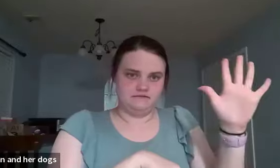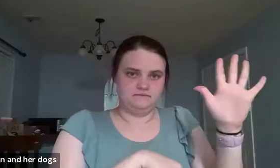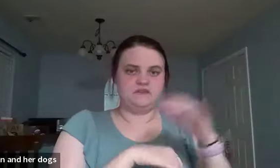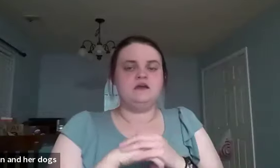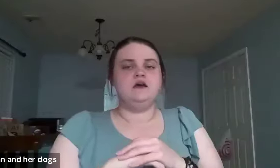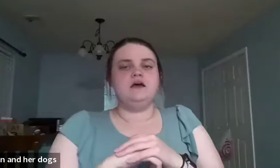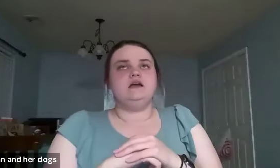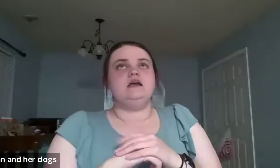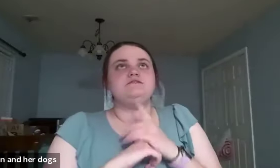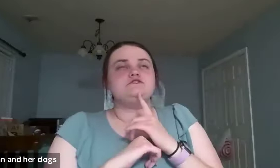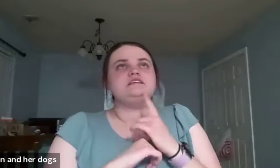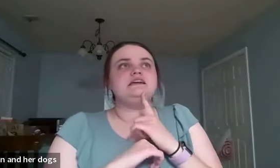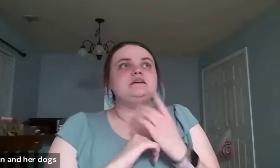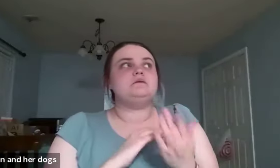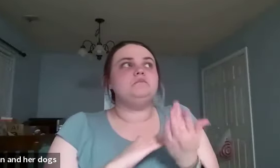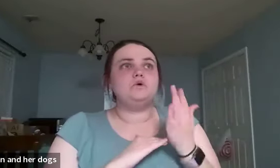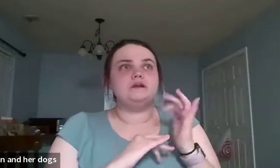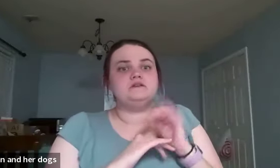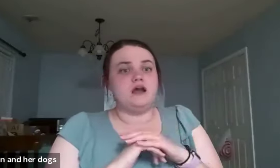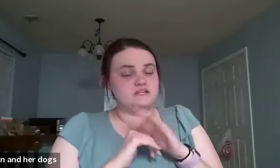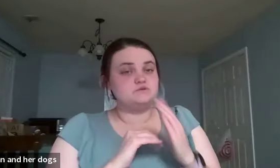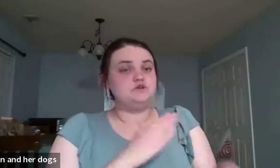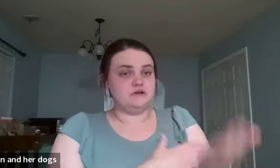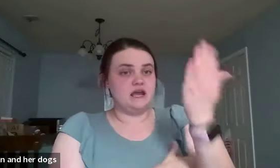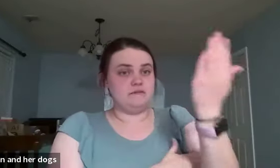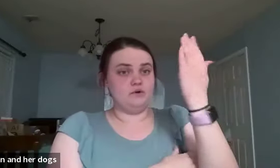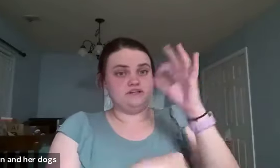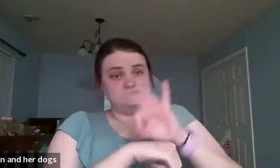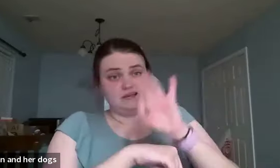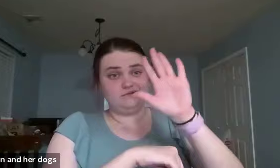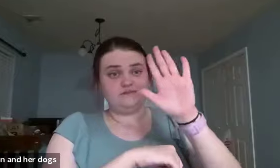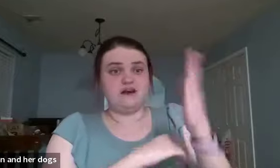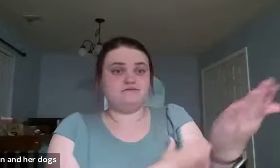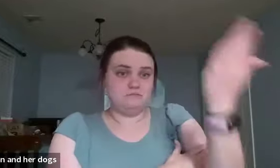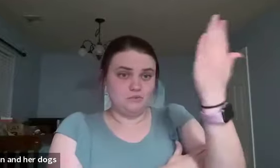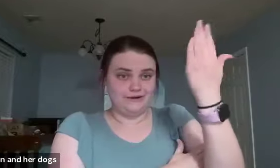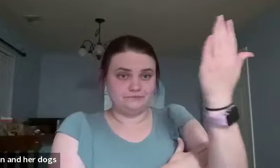9:45. If you're saying in the morning or night, that's when you would add the morning. So 9:45 morning.